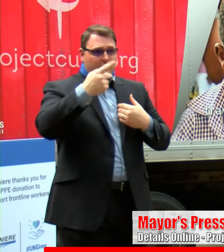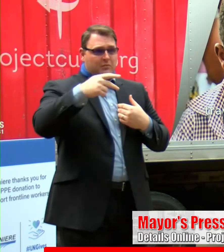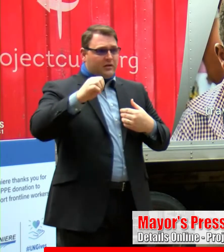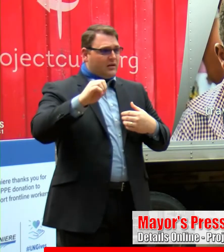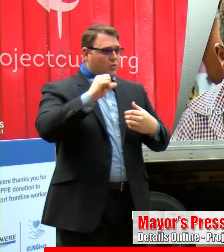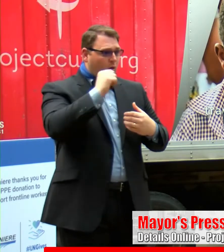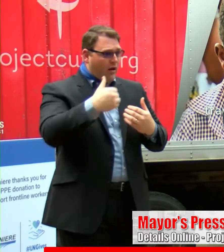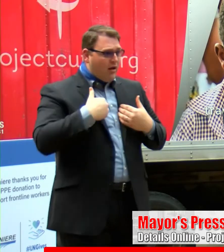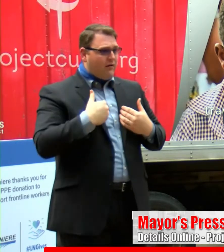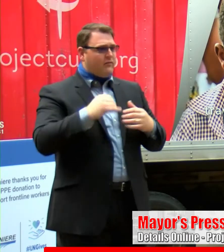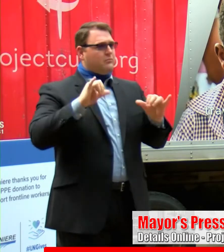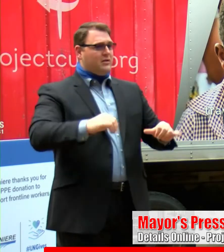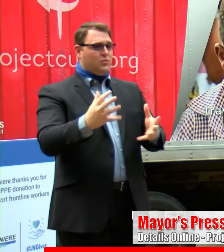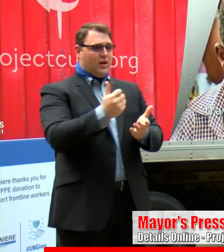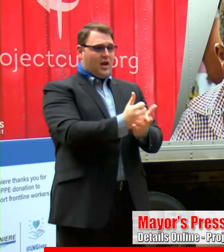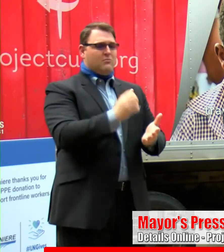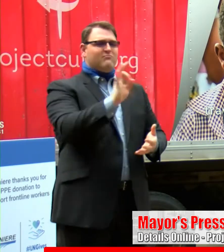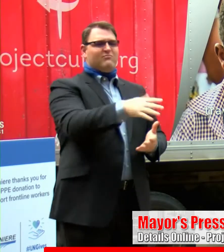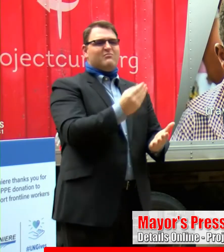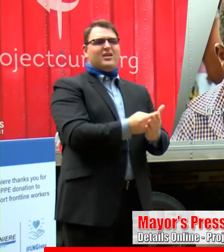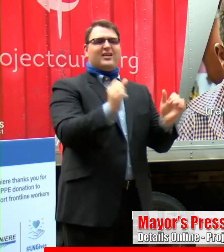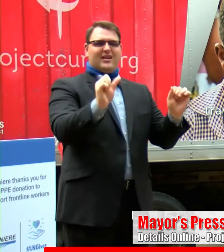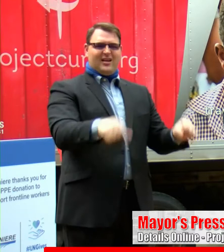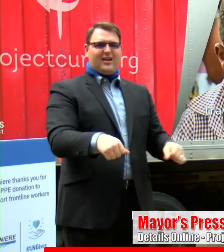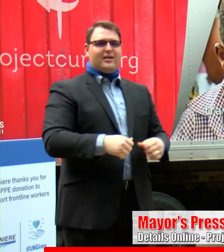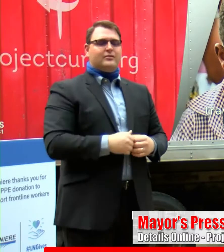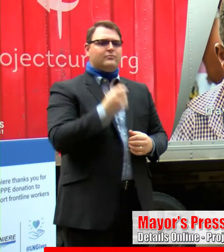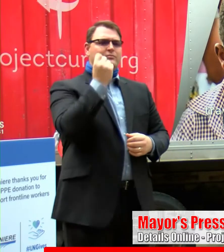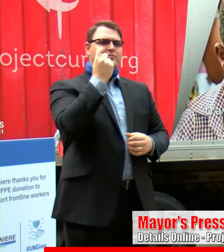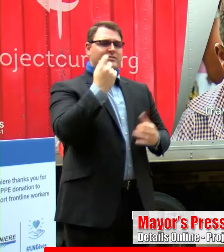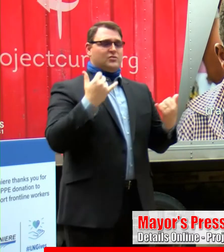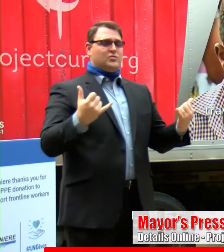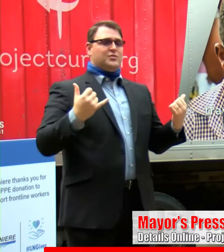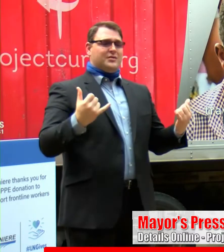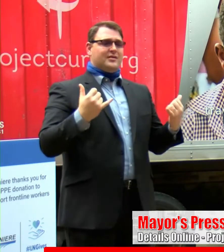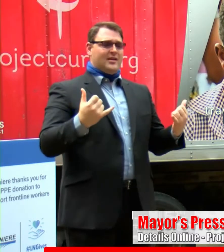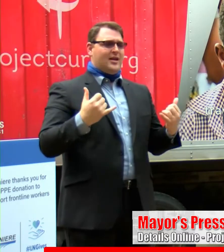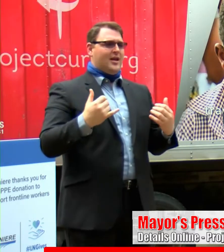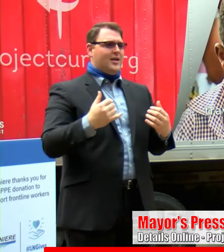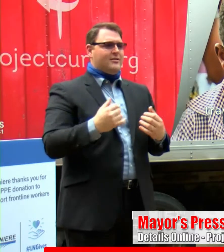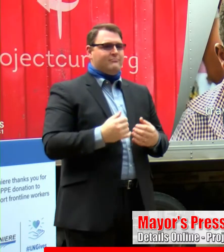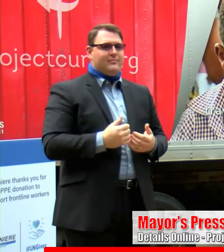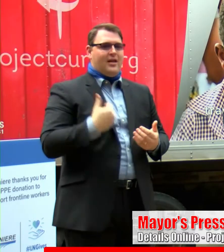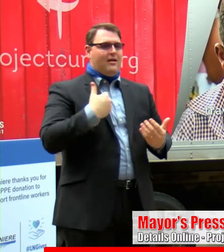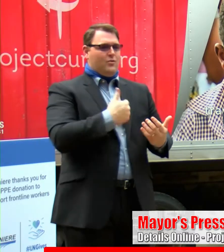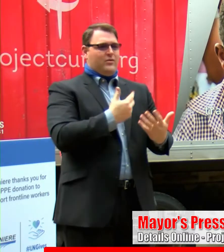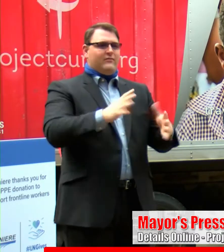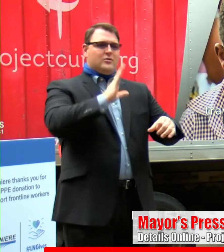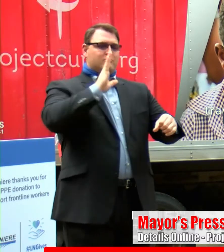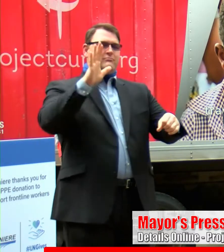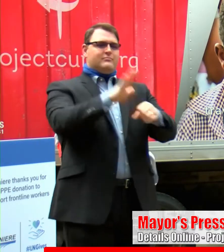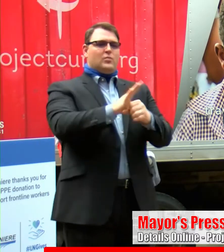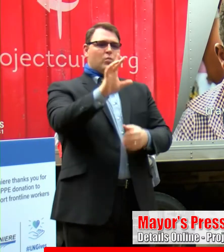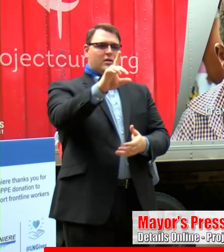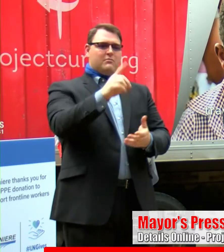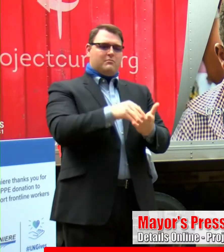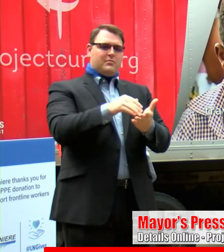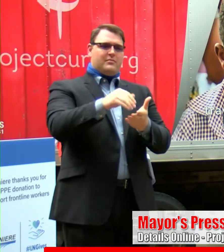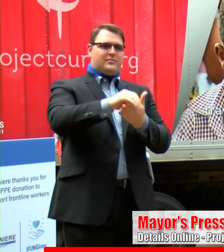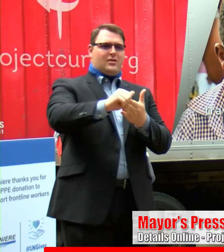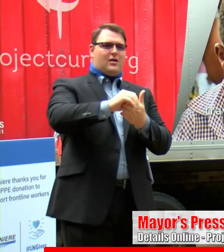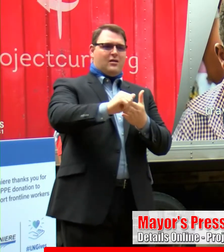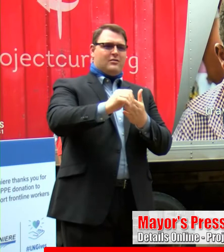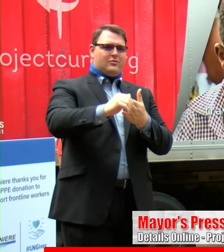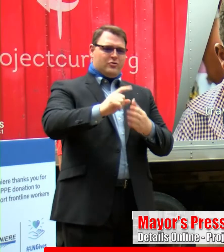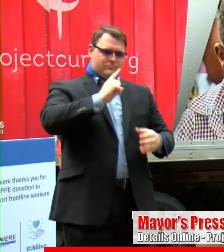cause. Today is just one part of over $1 million commitment that C.U.R.E. has made to fighting or responding to